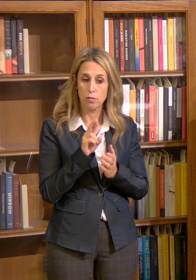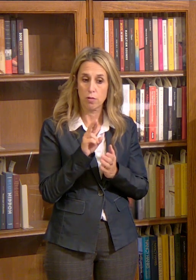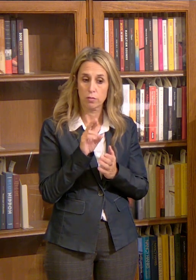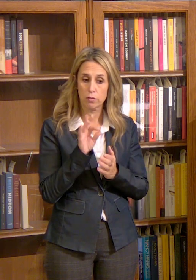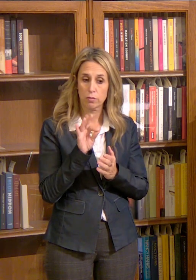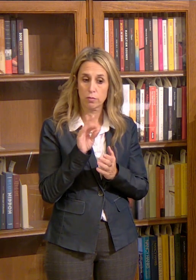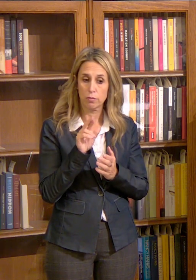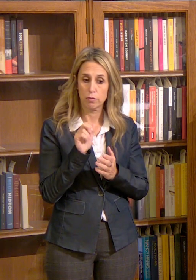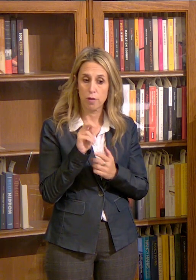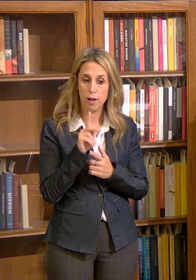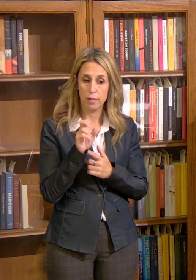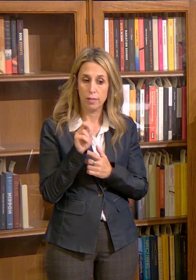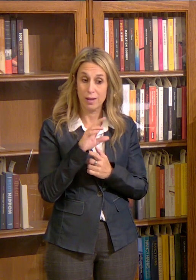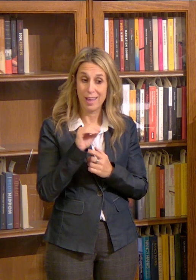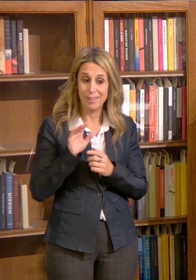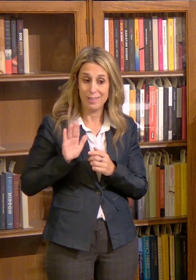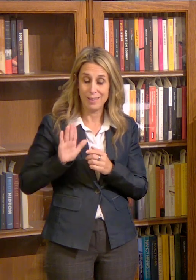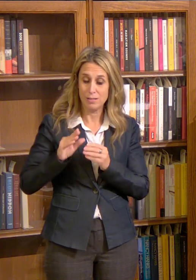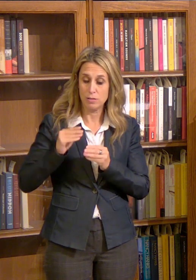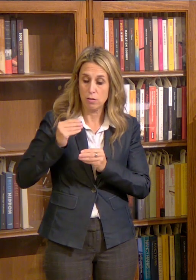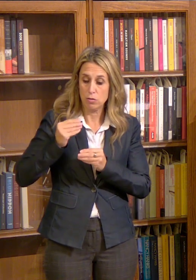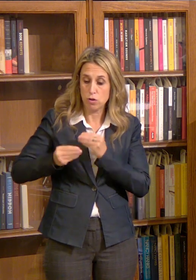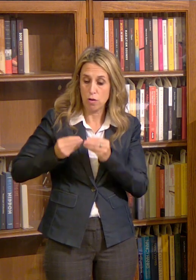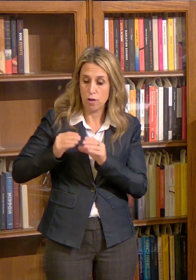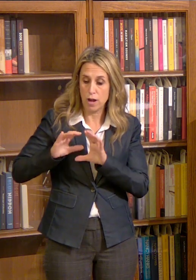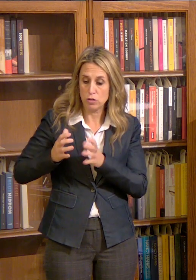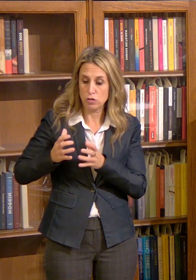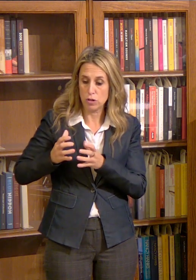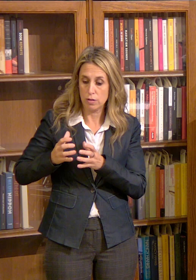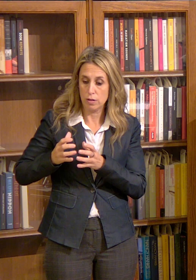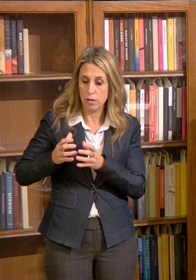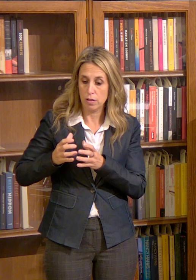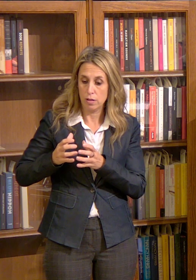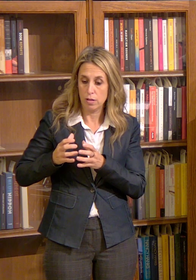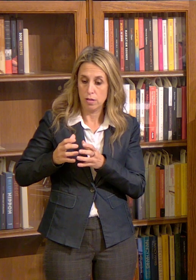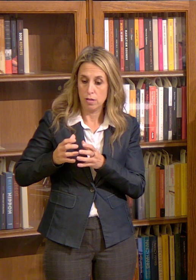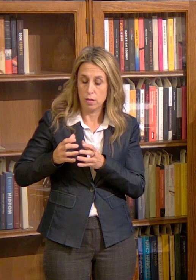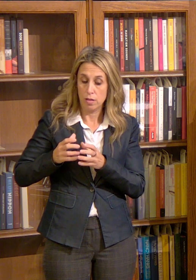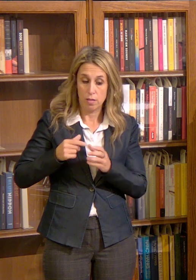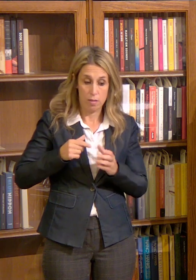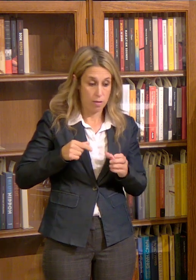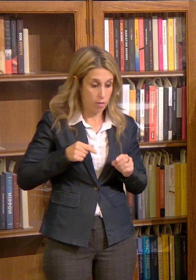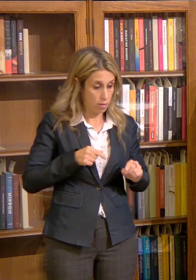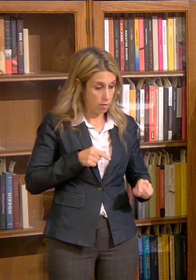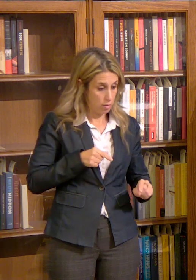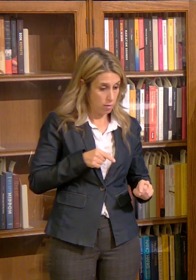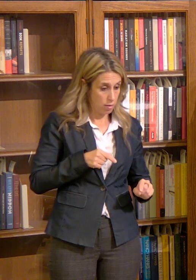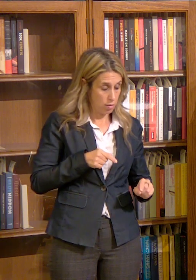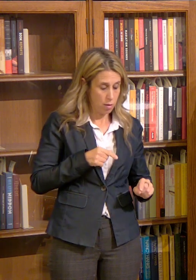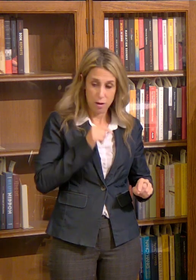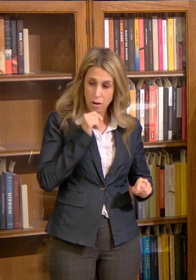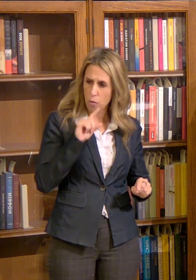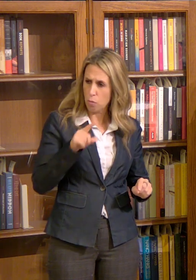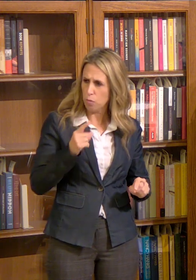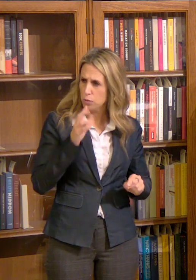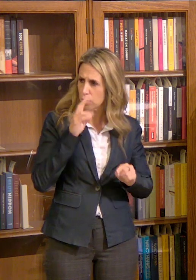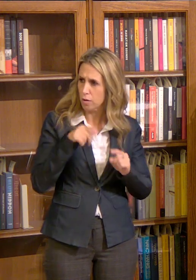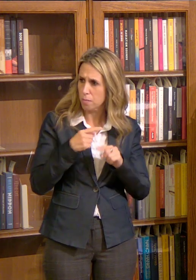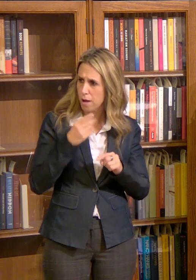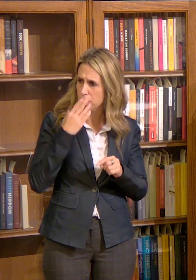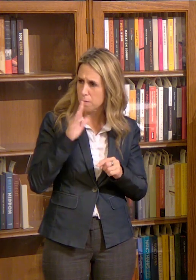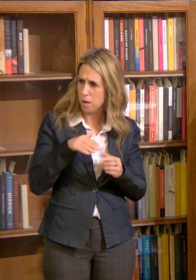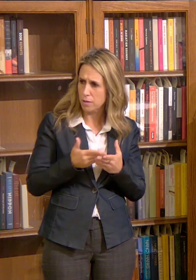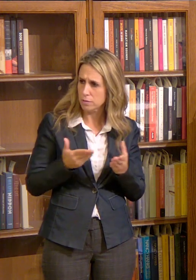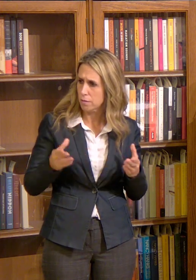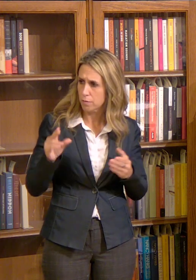Franklin and his generation was Exum from the archive was not to just talk about the